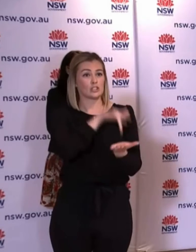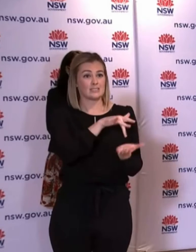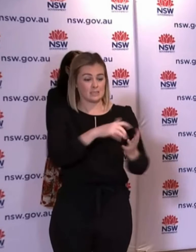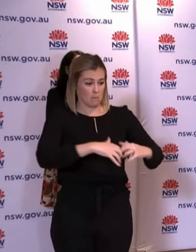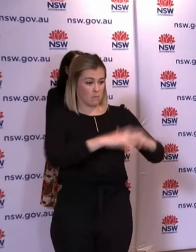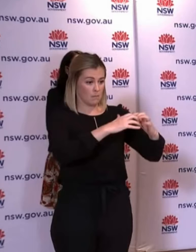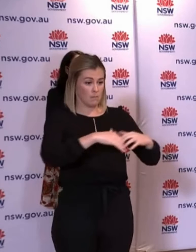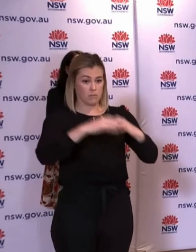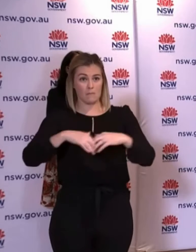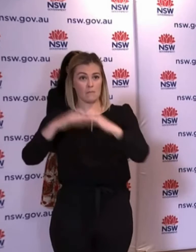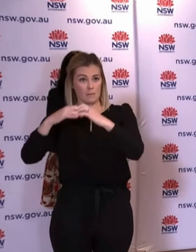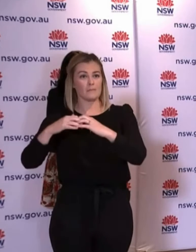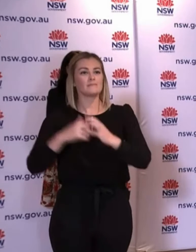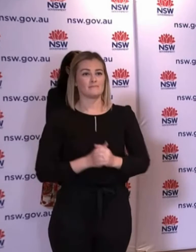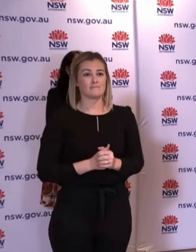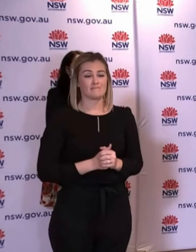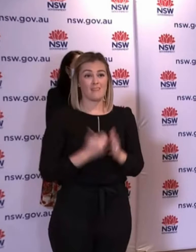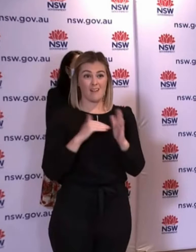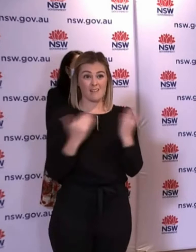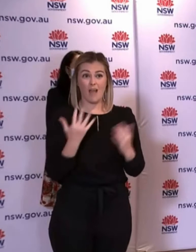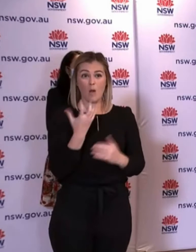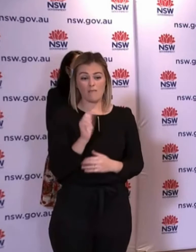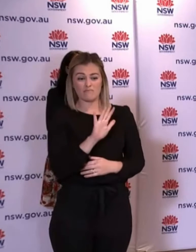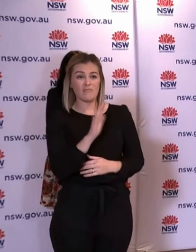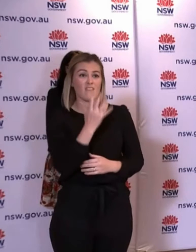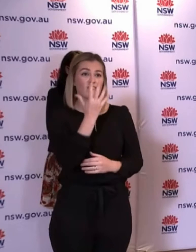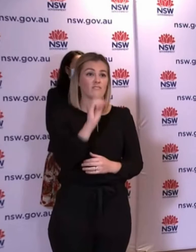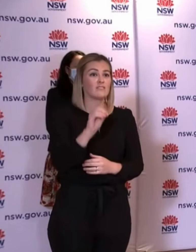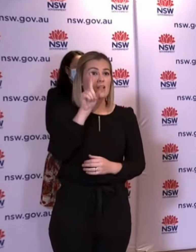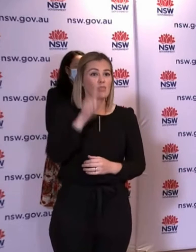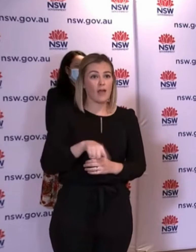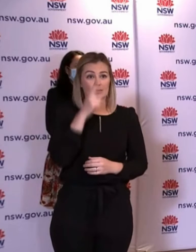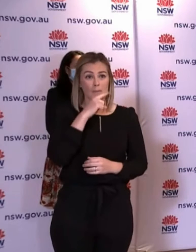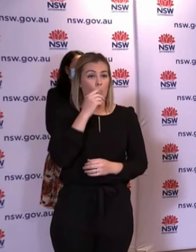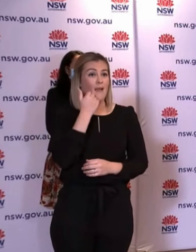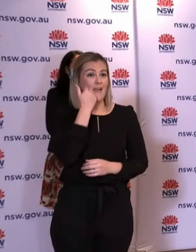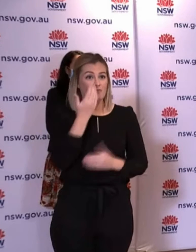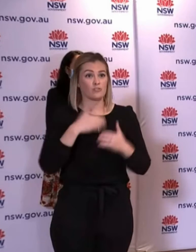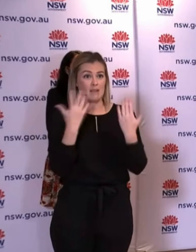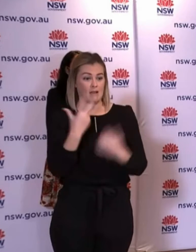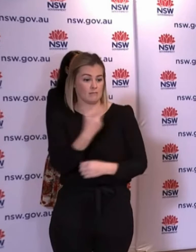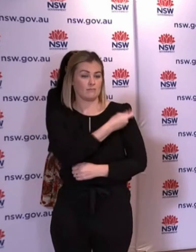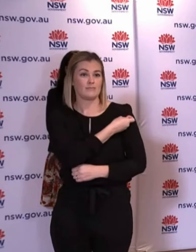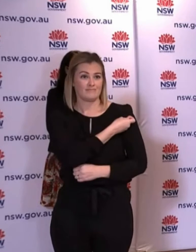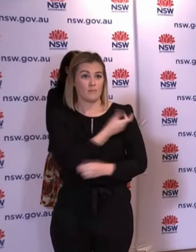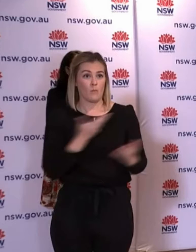any one day up to about 50,000 people are being vaccinated in our state hubs.